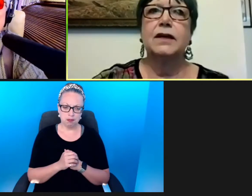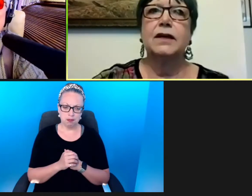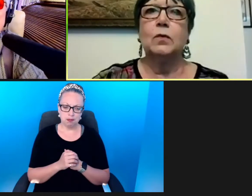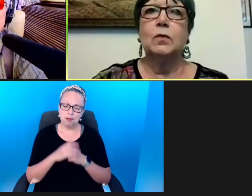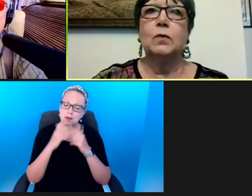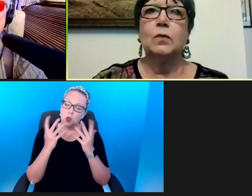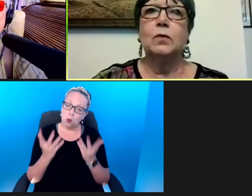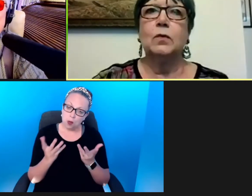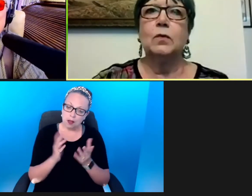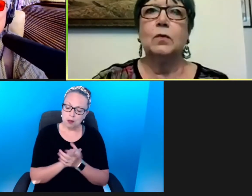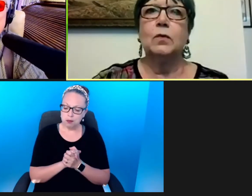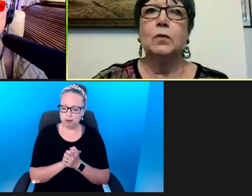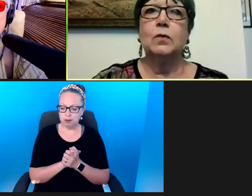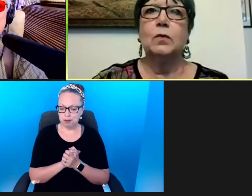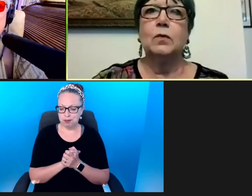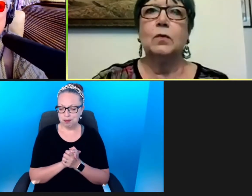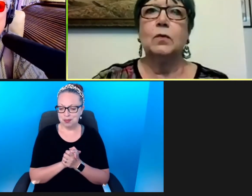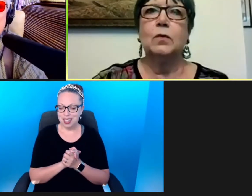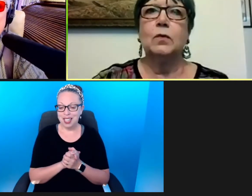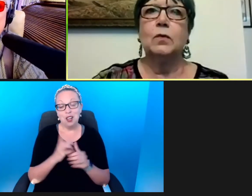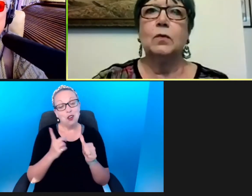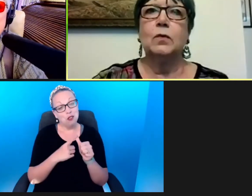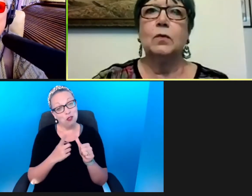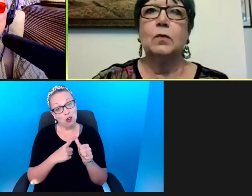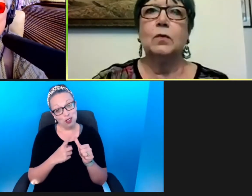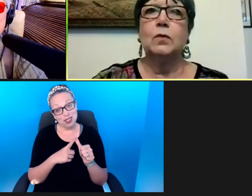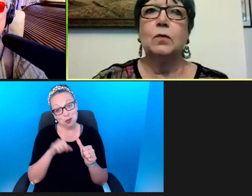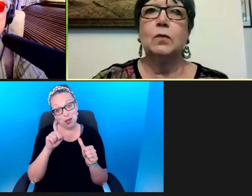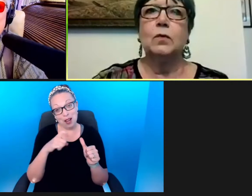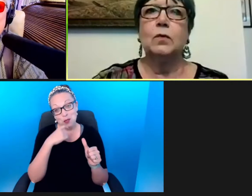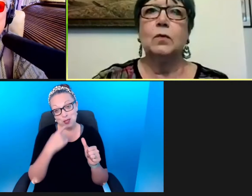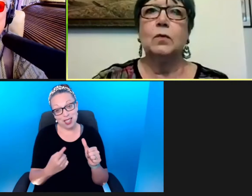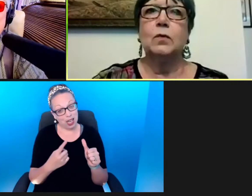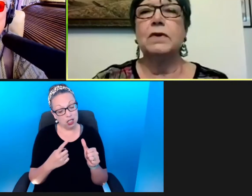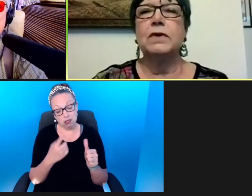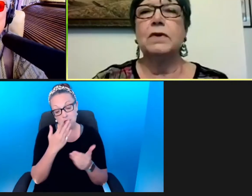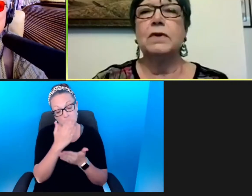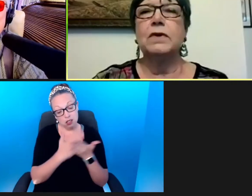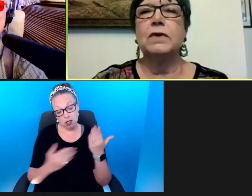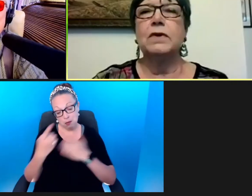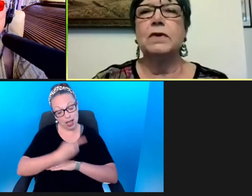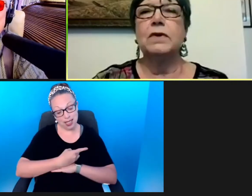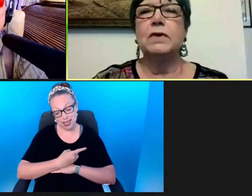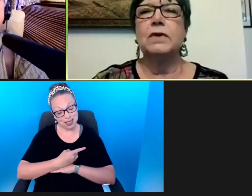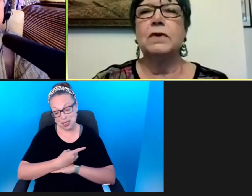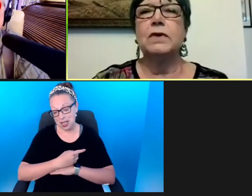Well, maybe first of all, acknowledging that some days it's not so loving,